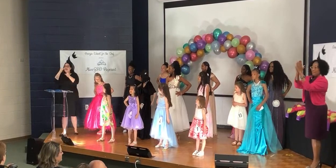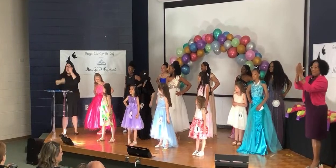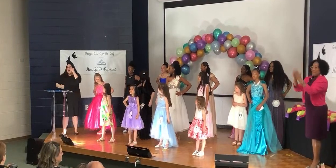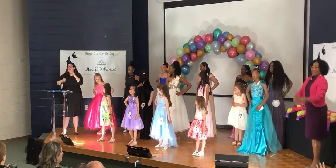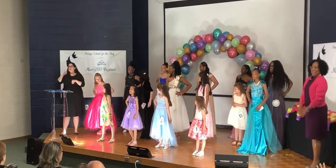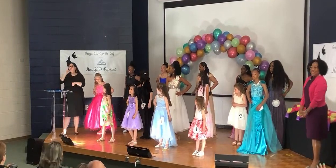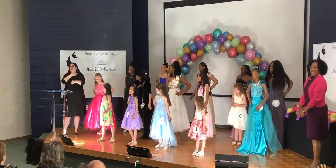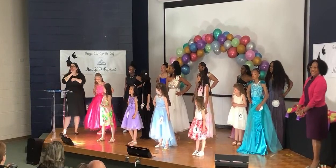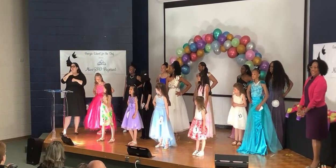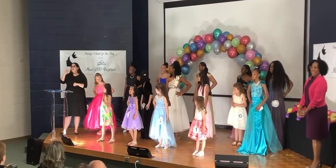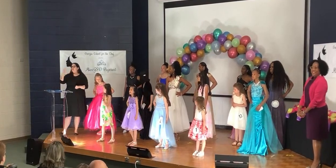Tiffany